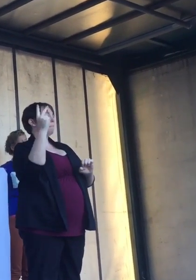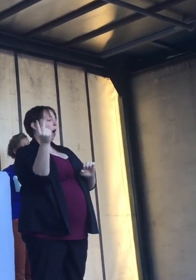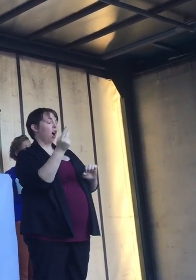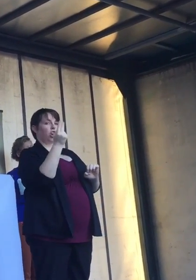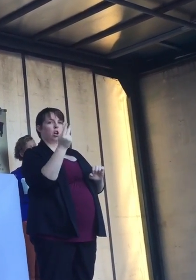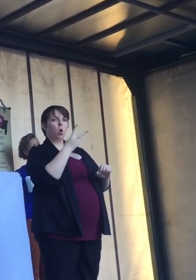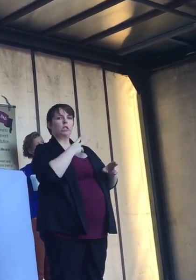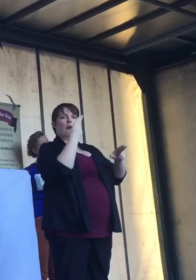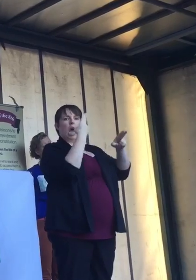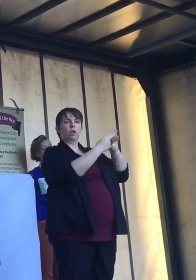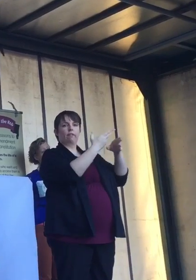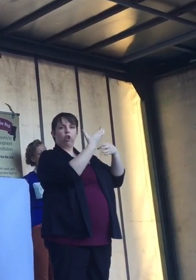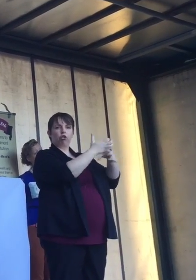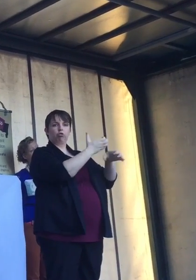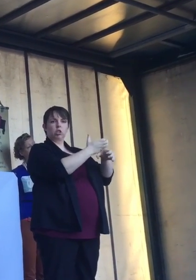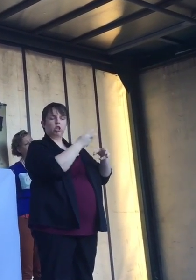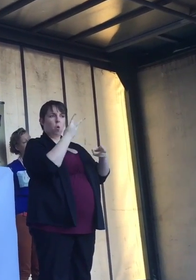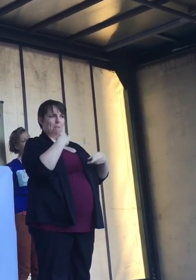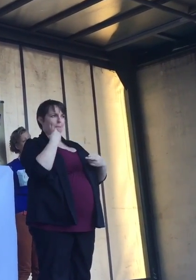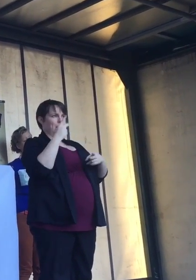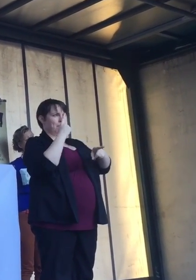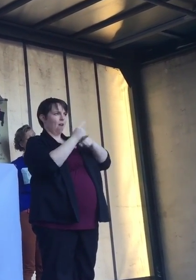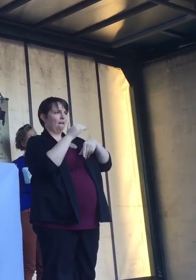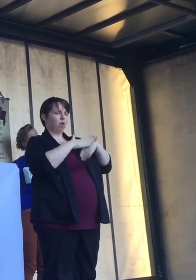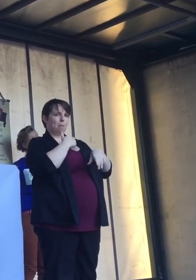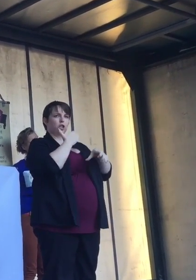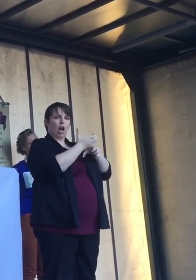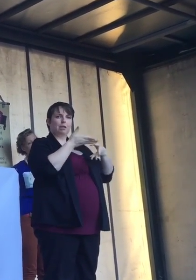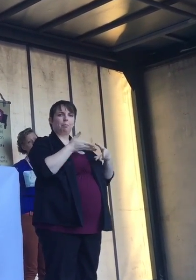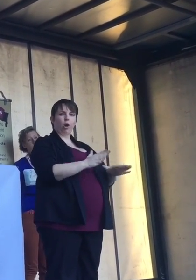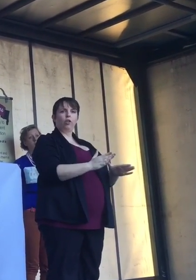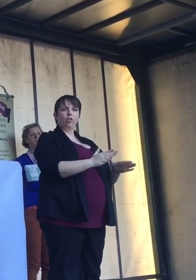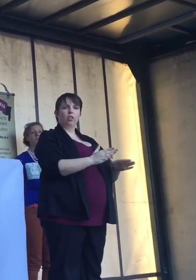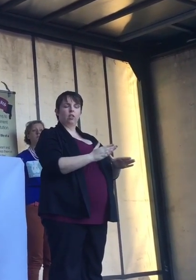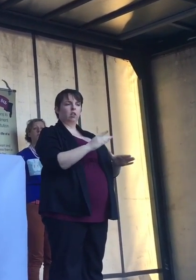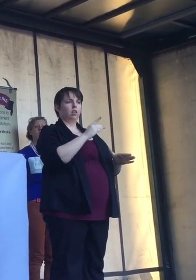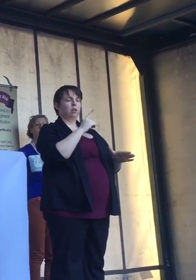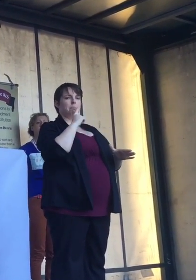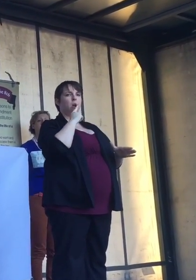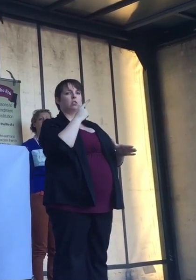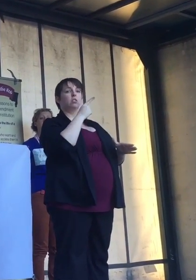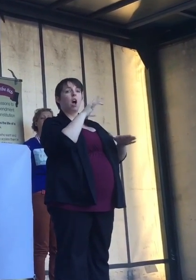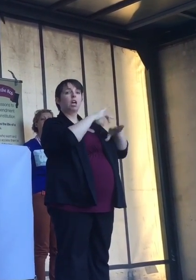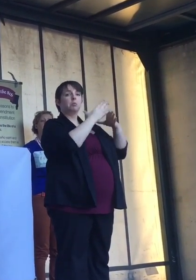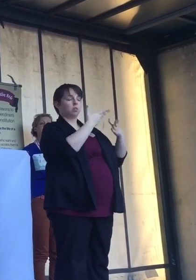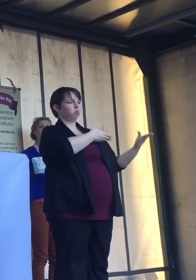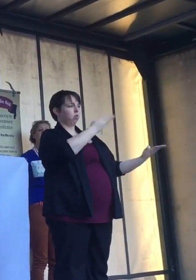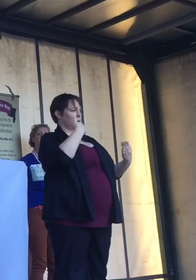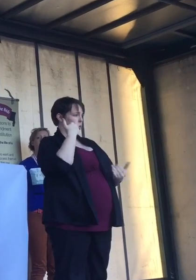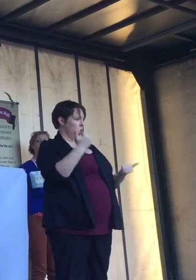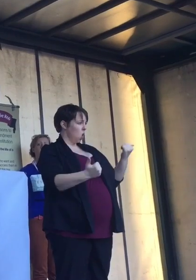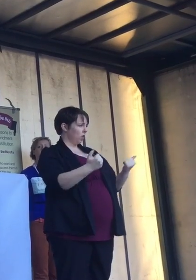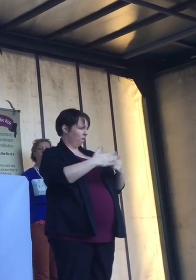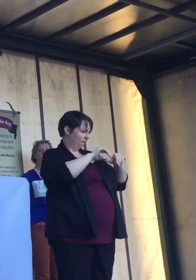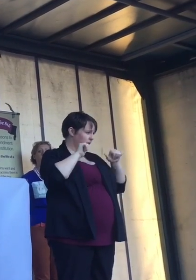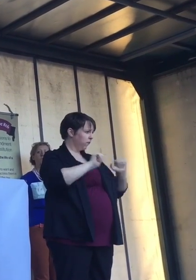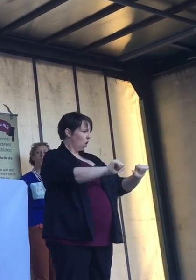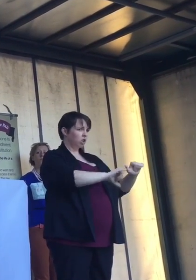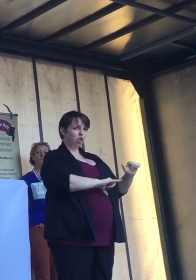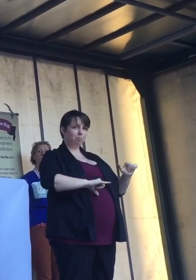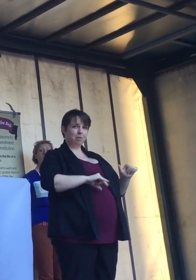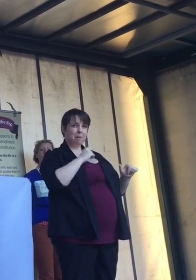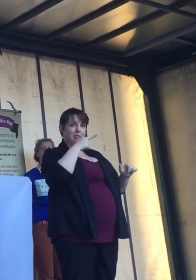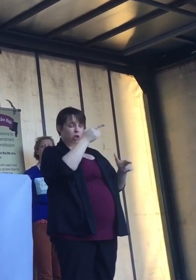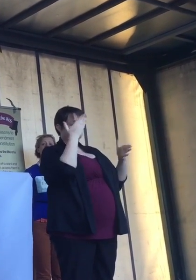was out of the country and she wanted him to be there for the birth of their child. And they took her to the High Court. That's how little we trust